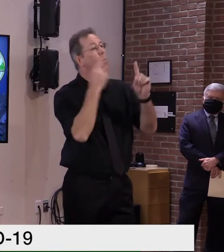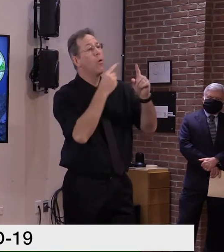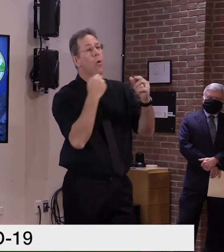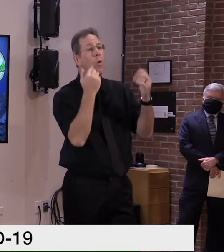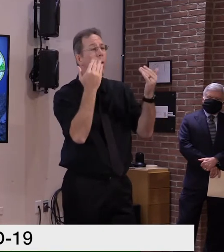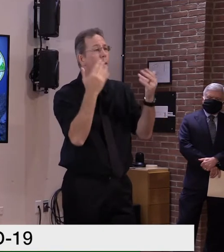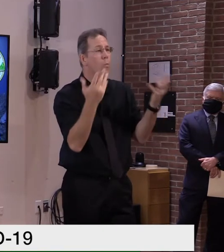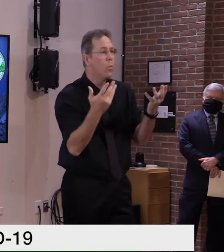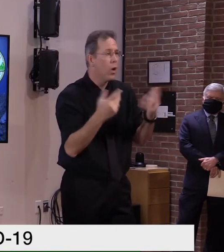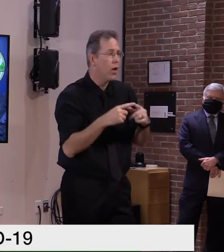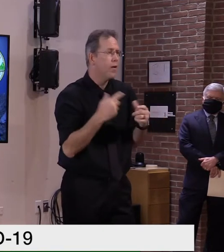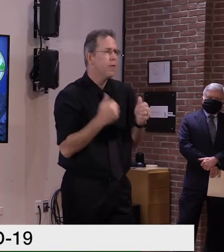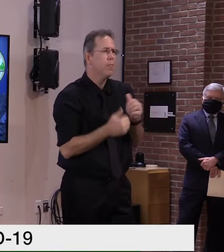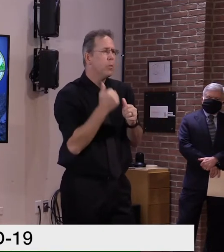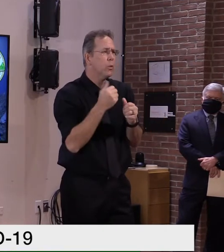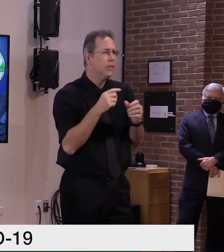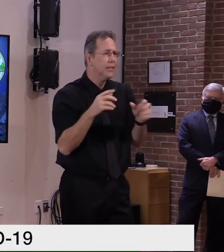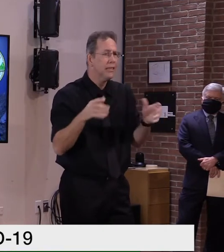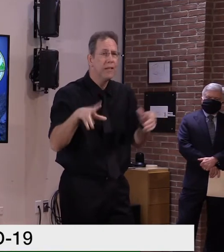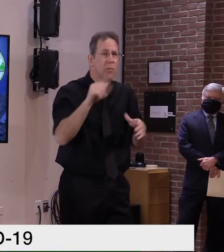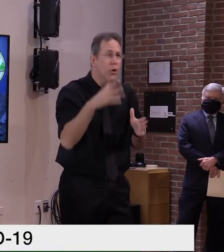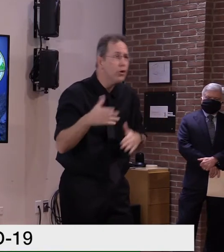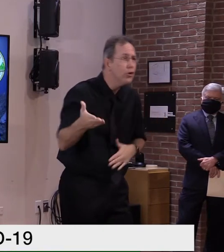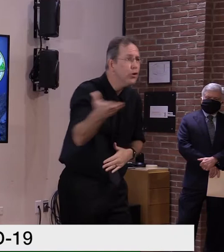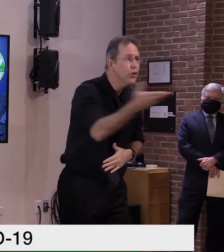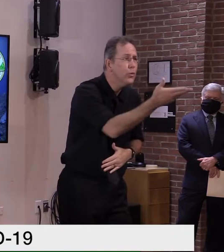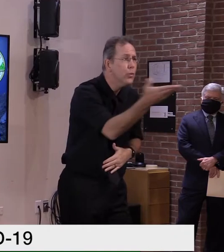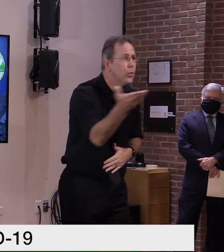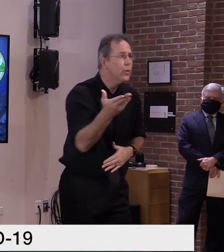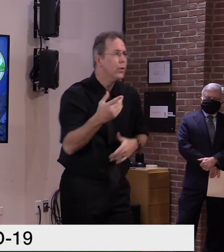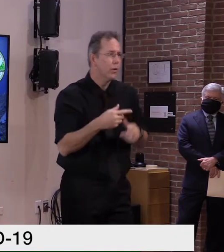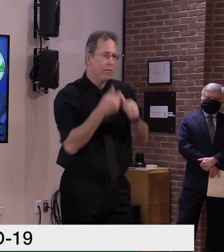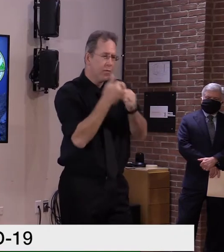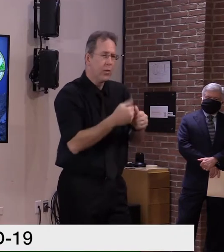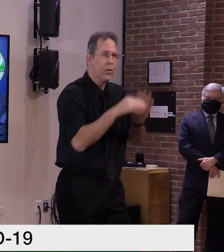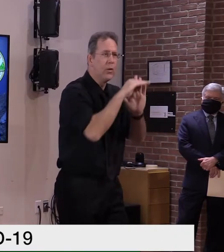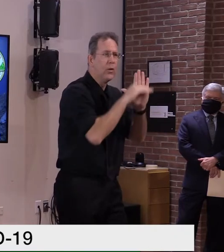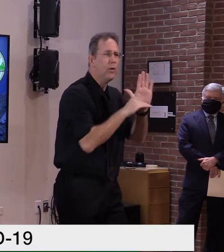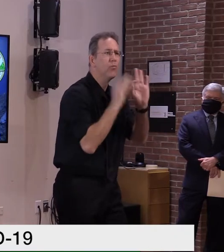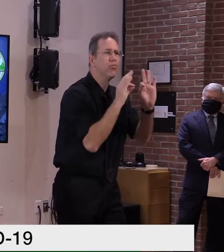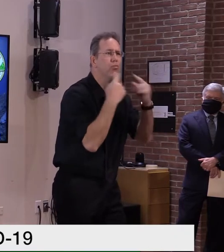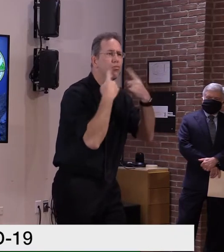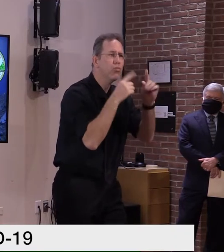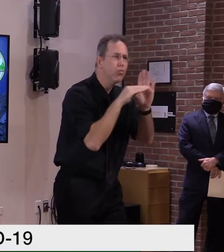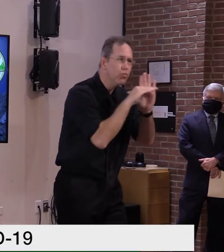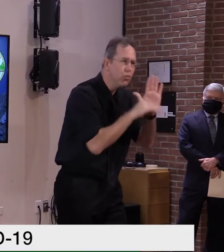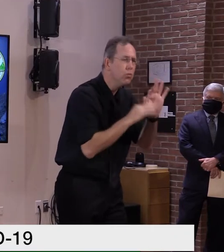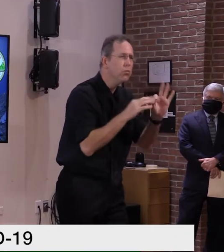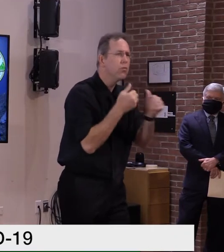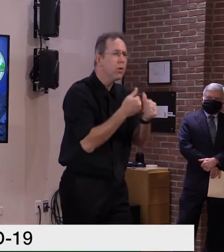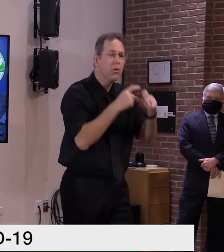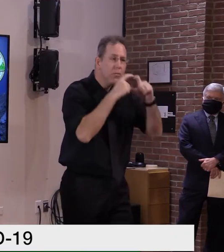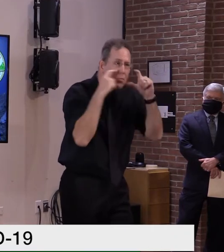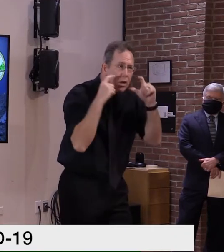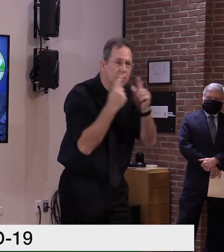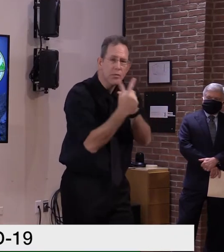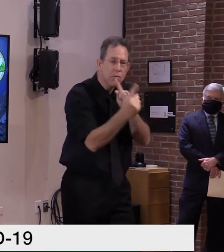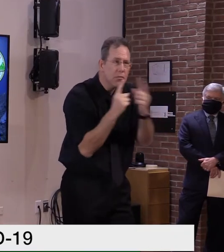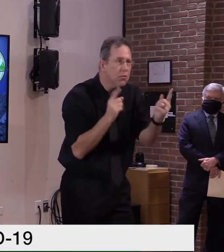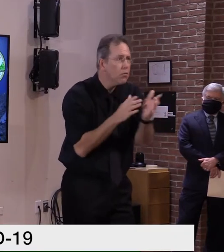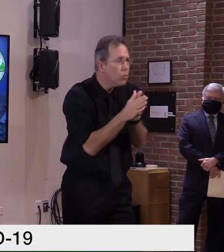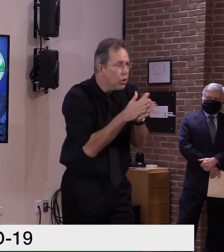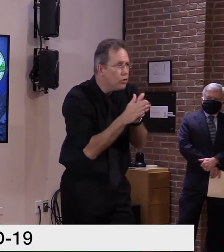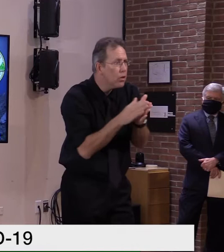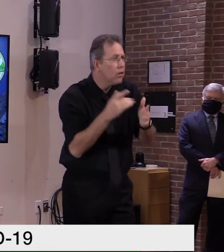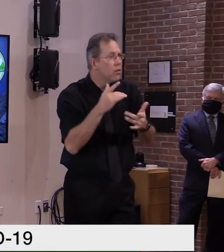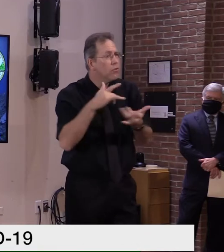latest guidance, we'll be able to ease some of the restrictions in the not too distant future. I also want you to